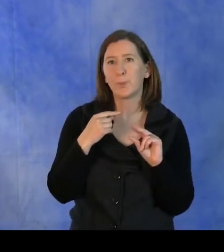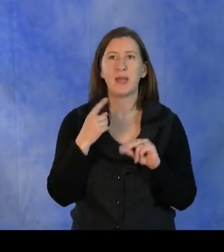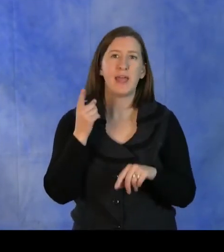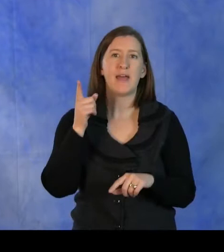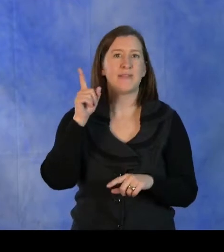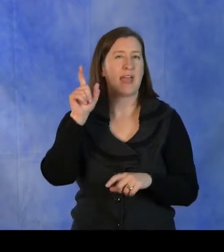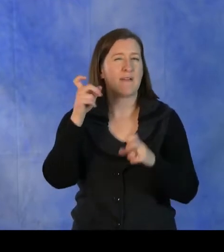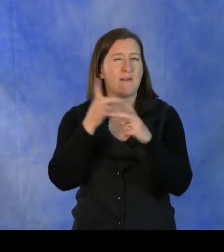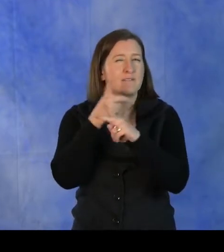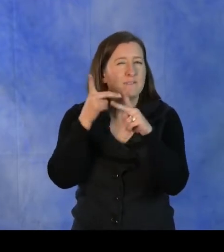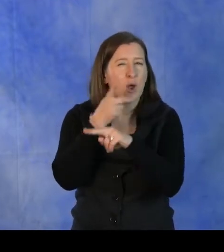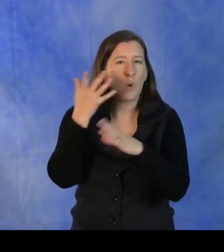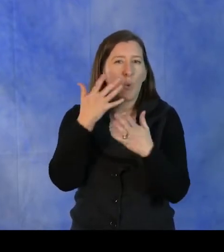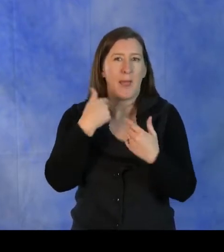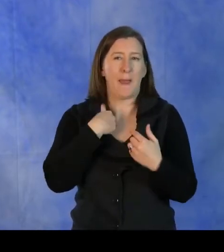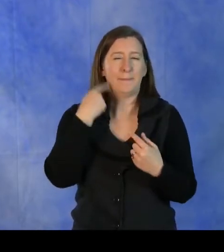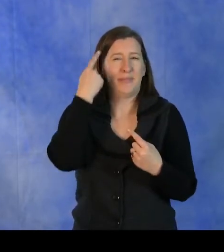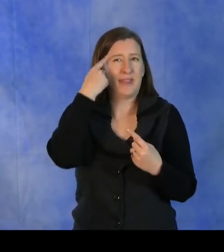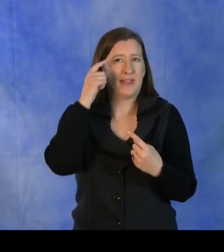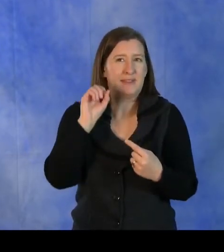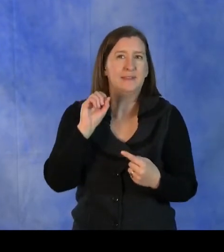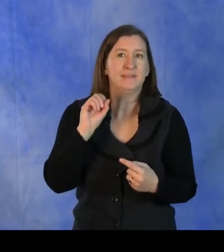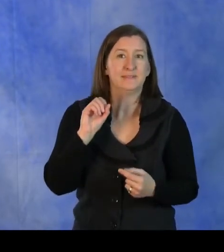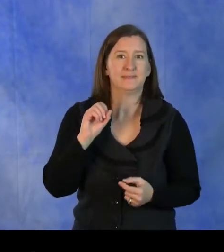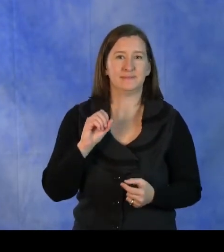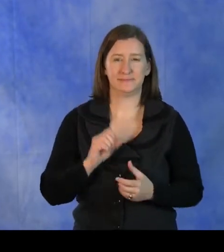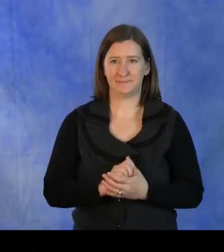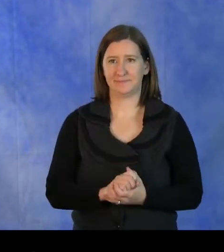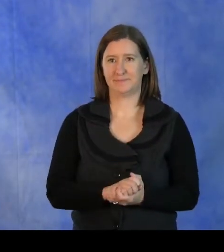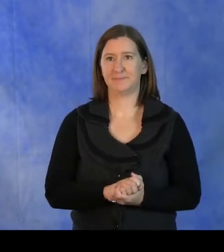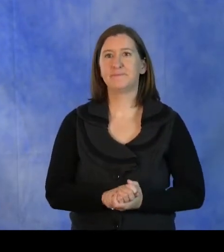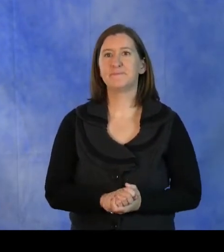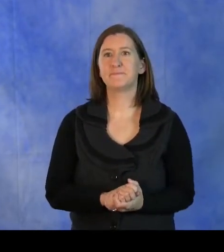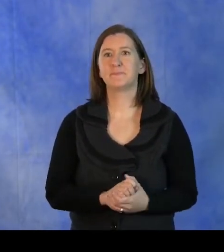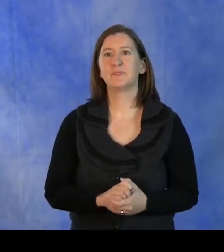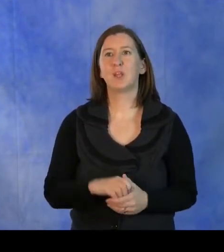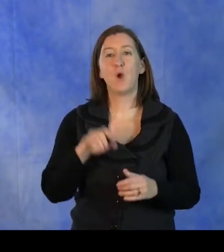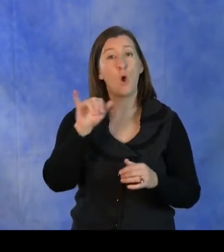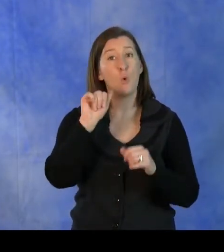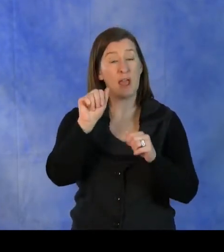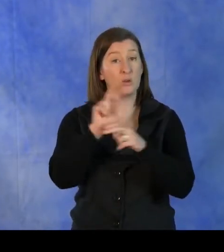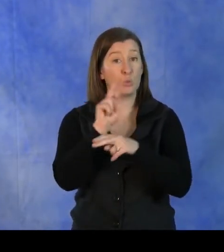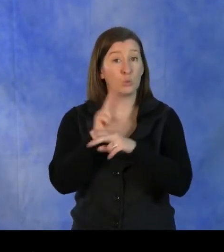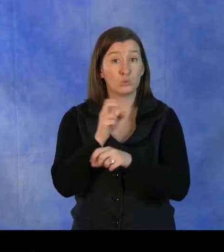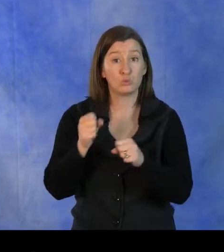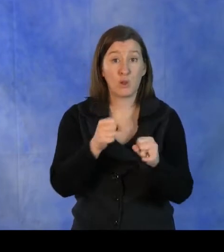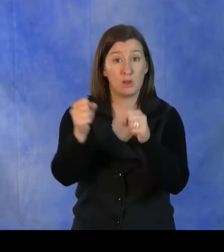red? And I say no, and they have to figure out what I'm thinking of.